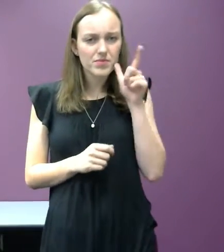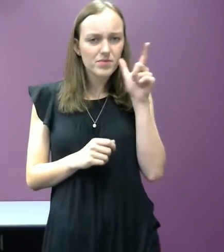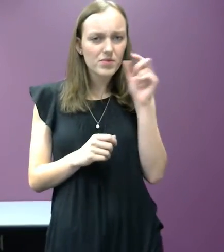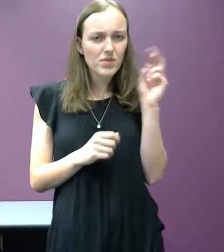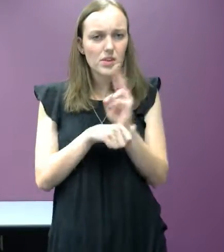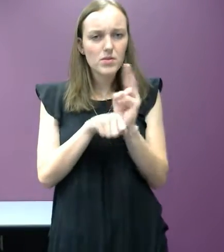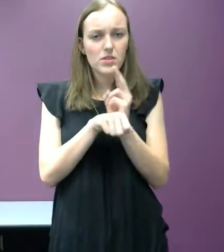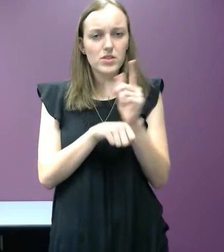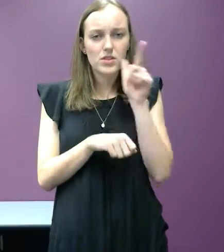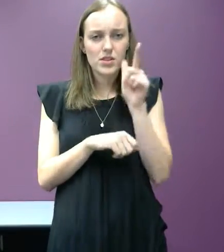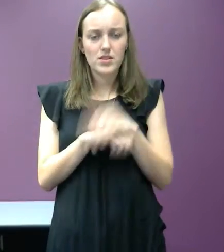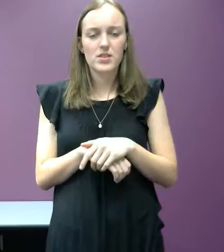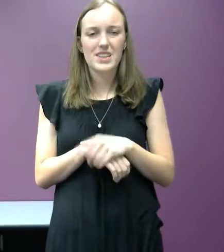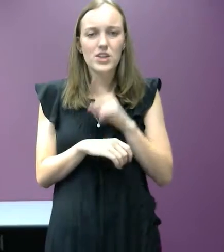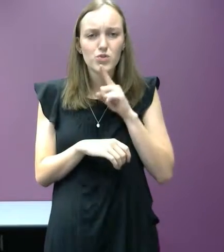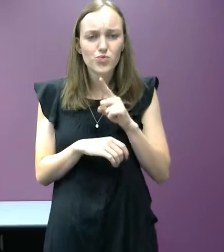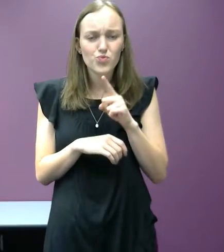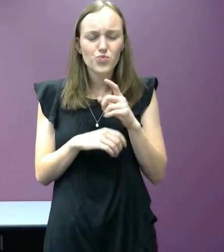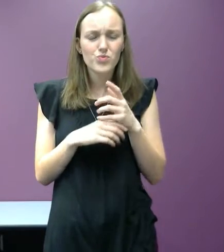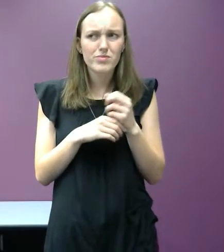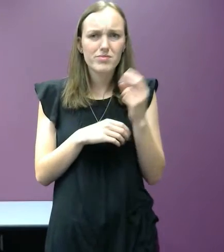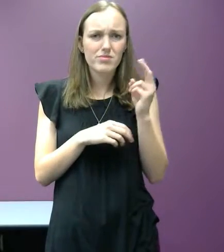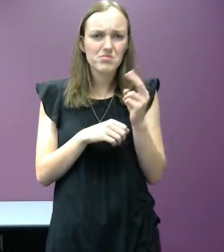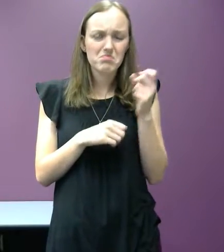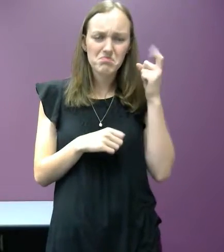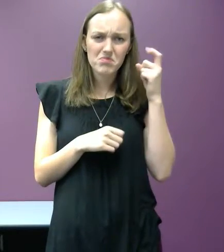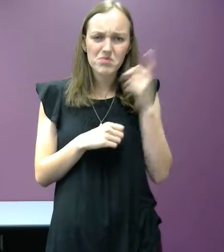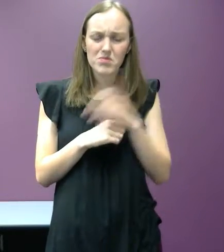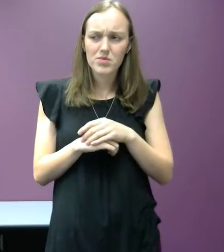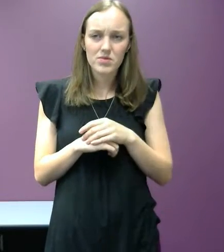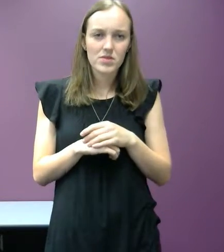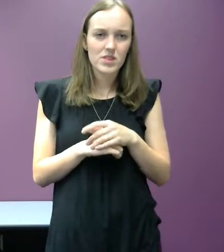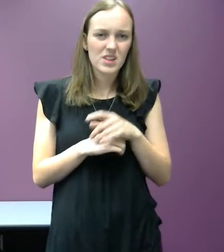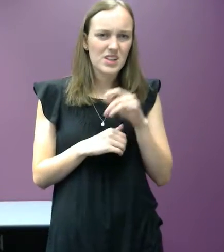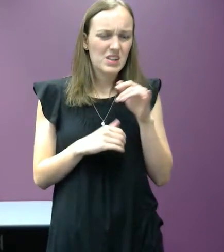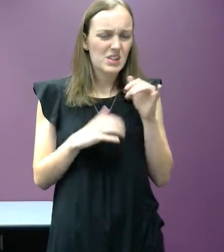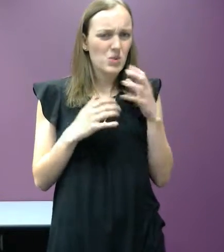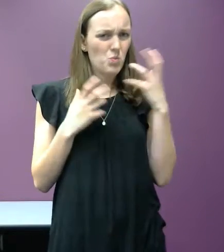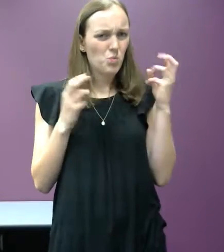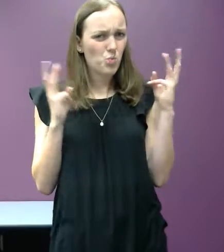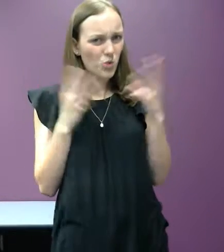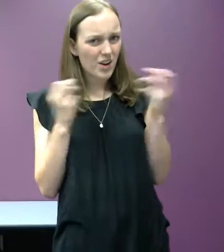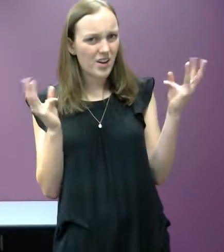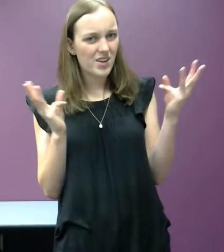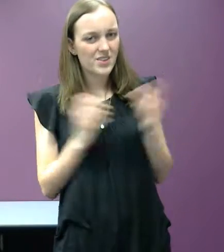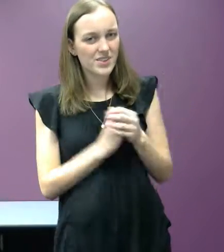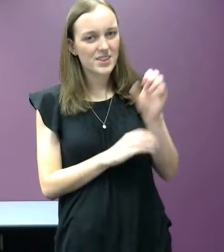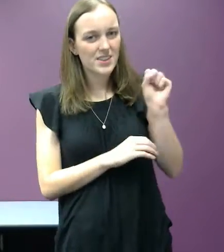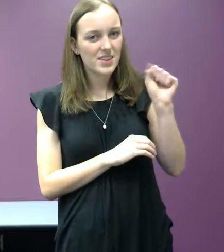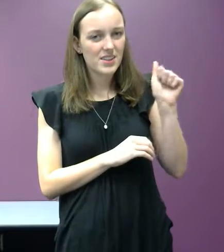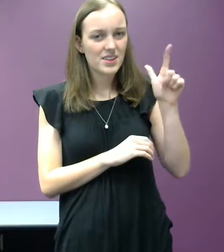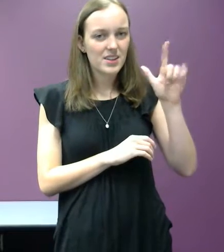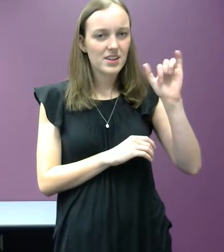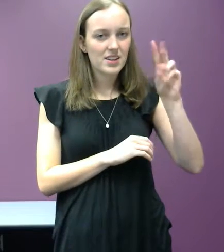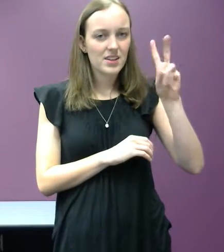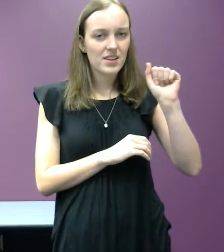we really had a sense of, wow, there were saliva glands in the bottom and also in the top